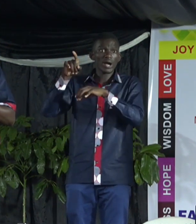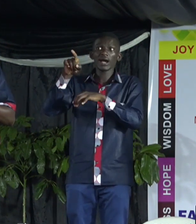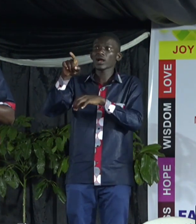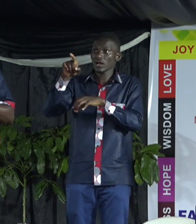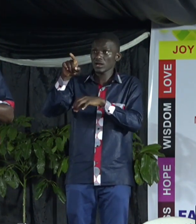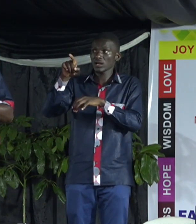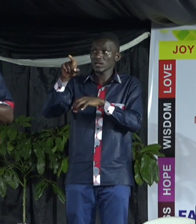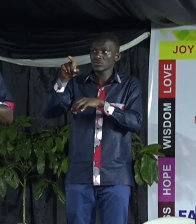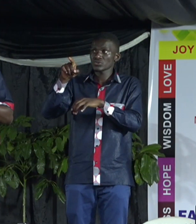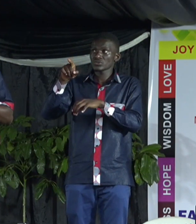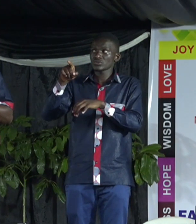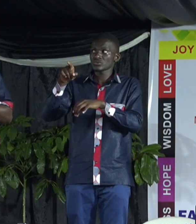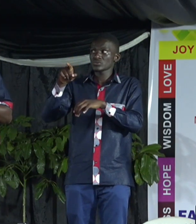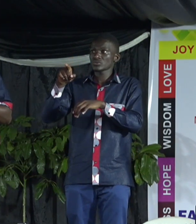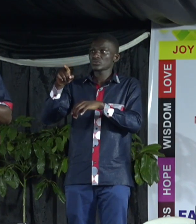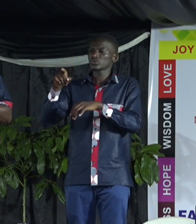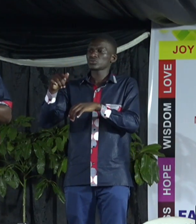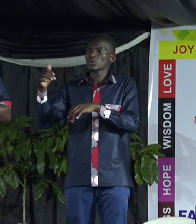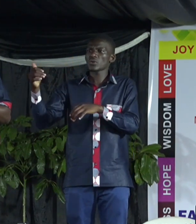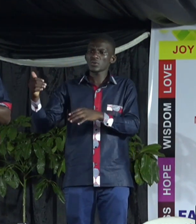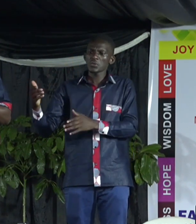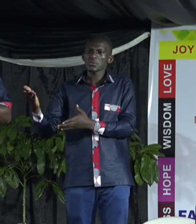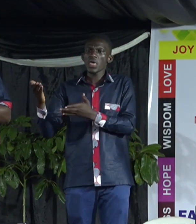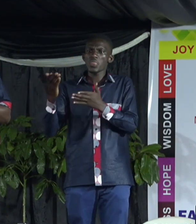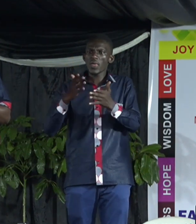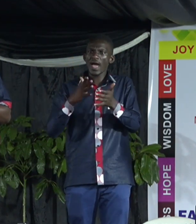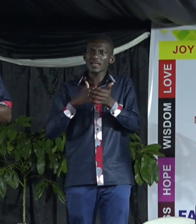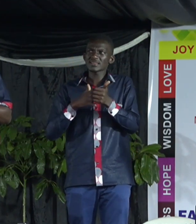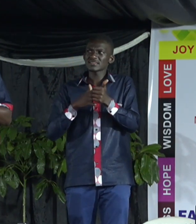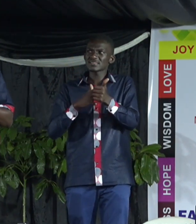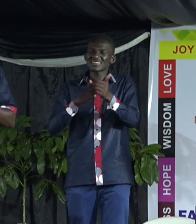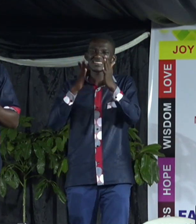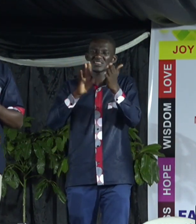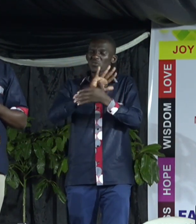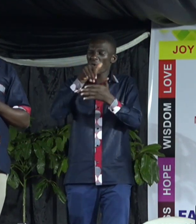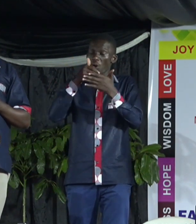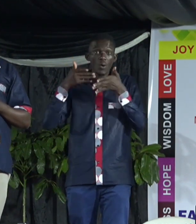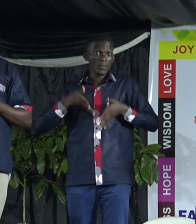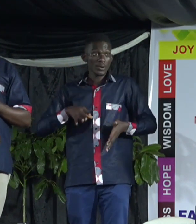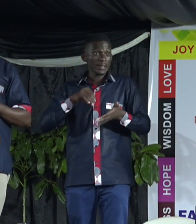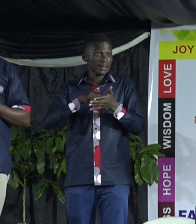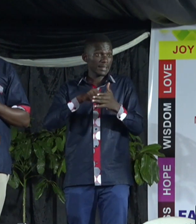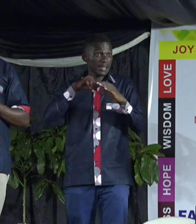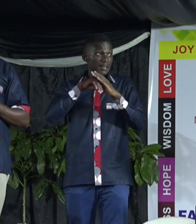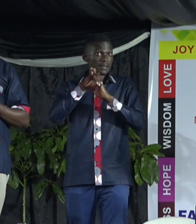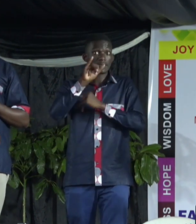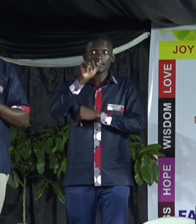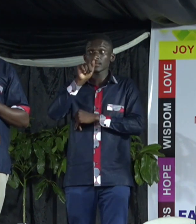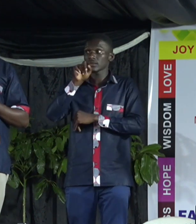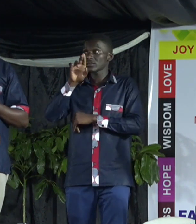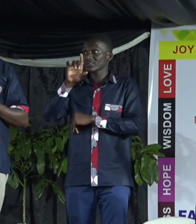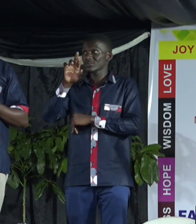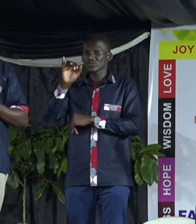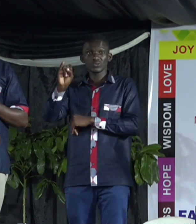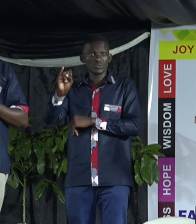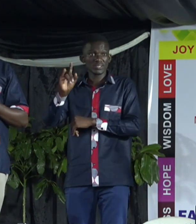Congo, nebaleta abakulembeze babalokole muituri yona. They brought leaders of the